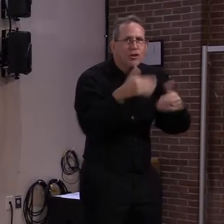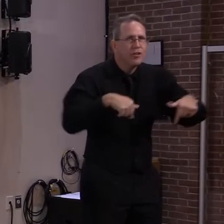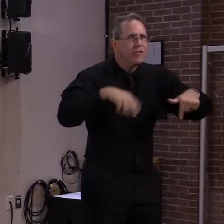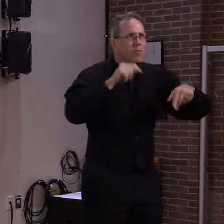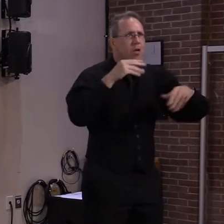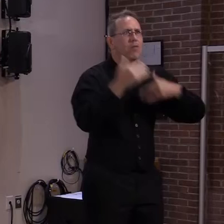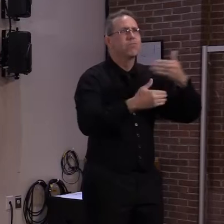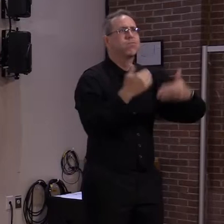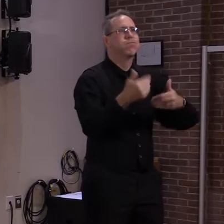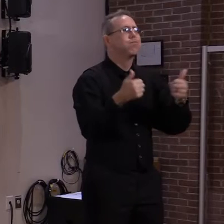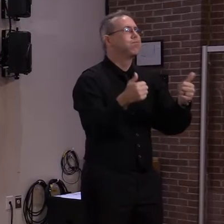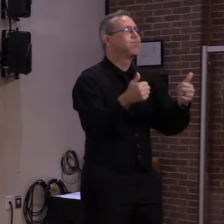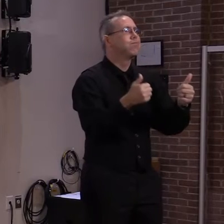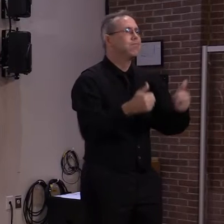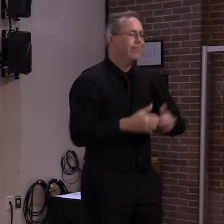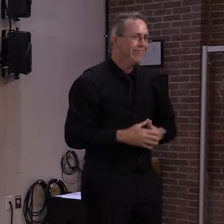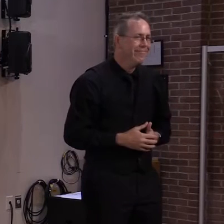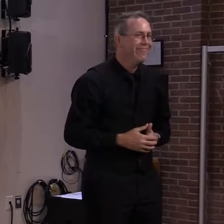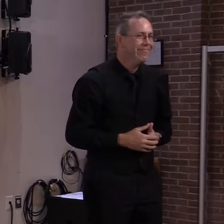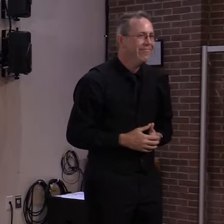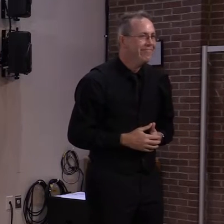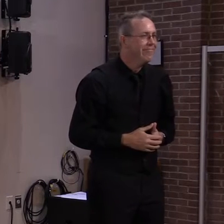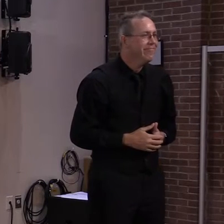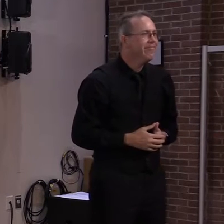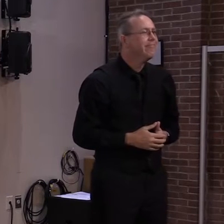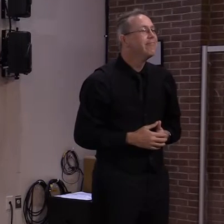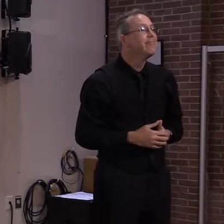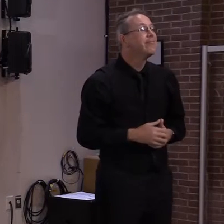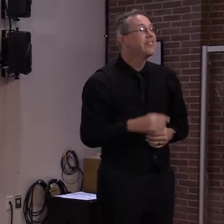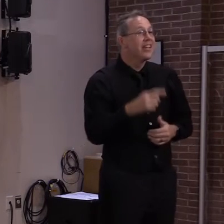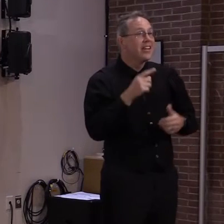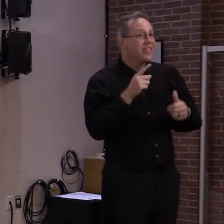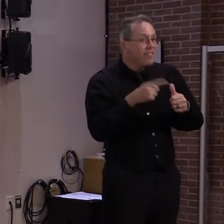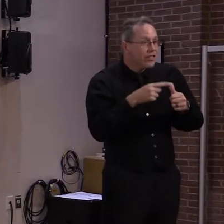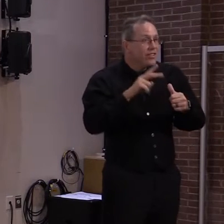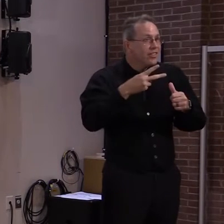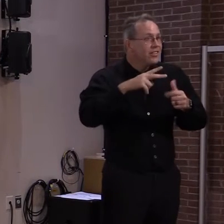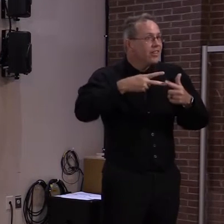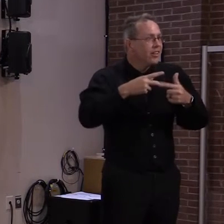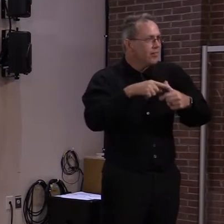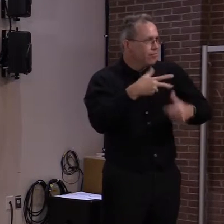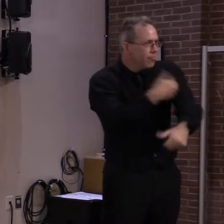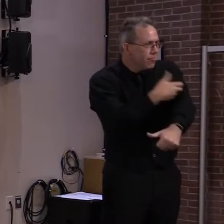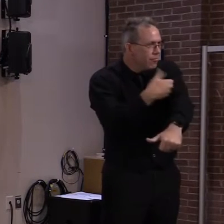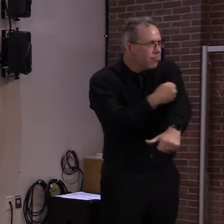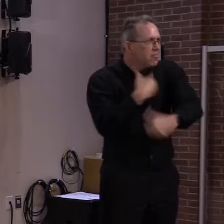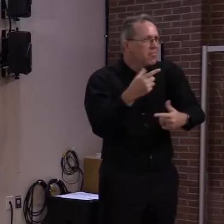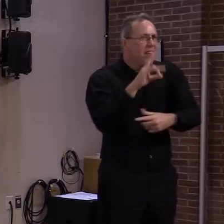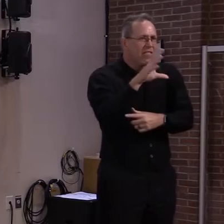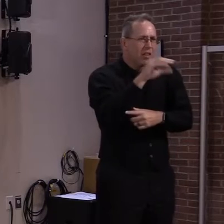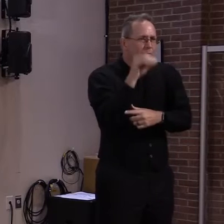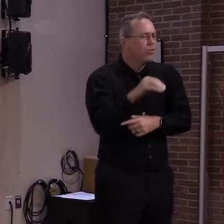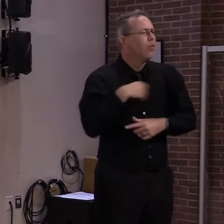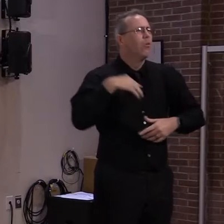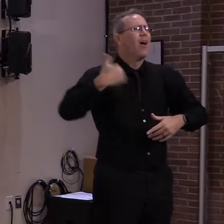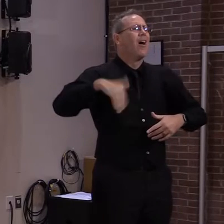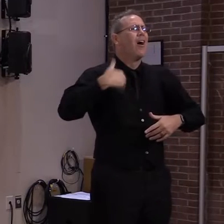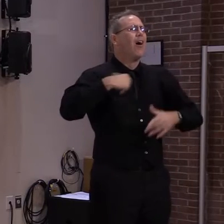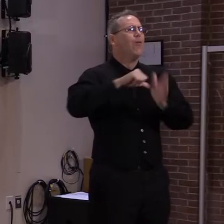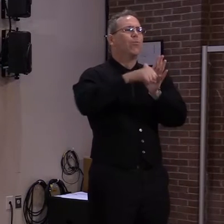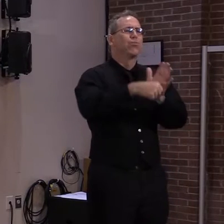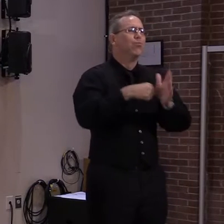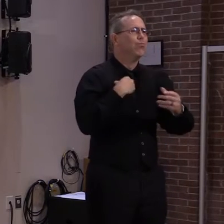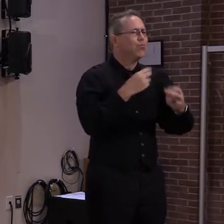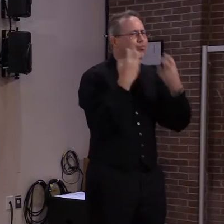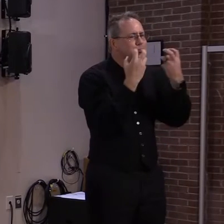vaccine, and over 75% of all eligible Vermonters that are fully vaccinated,